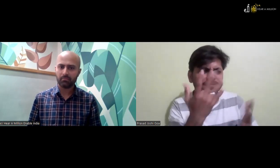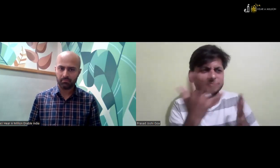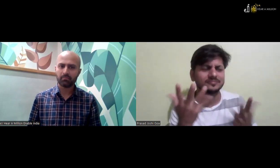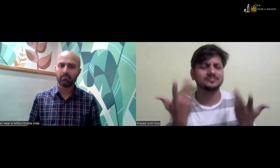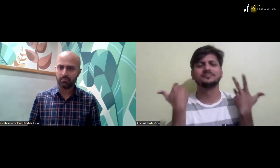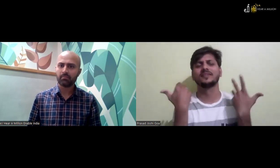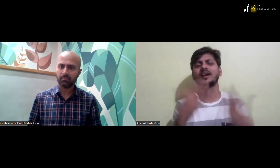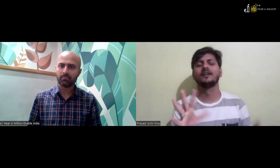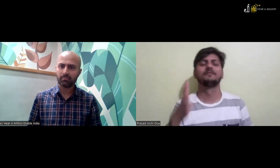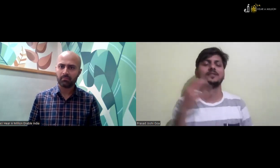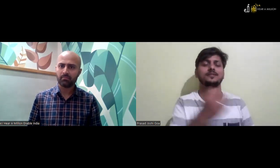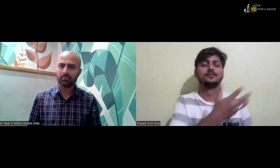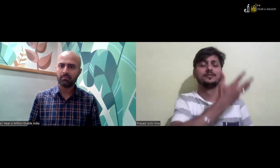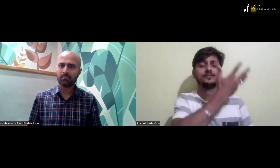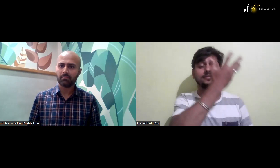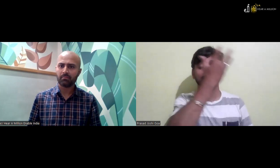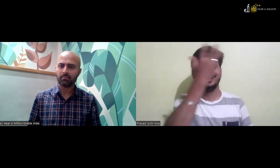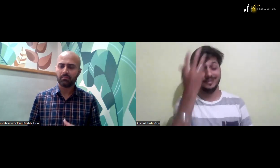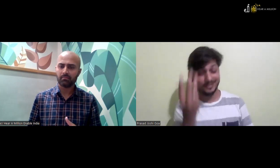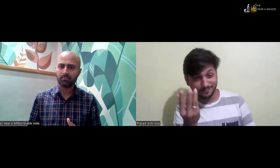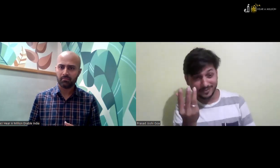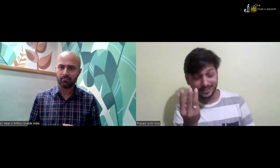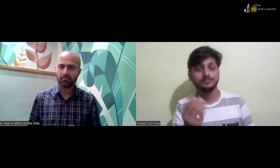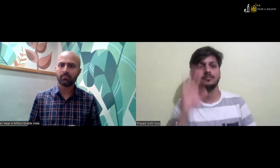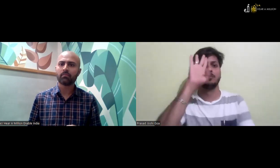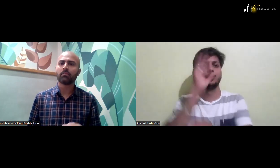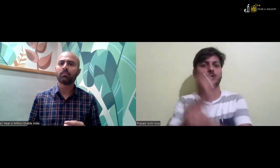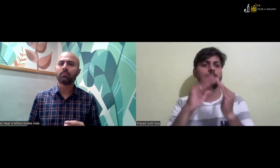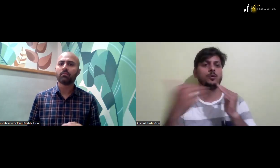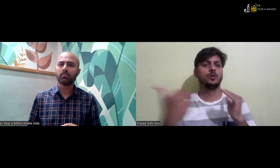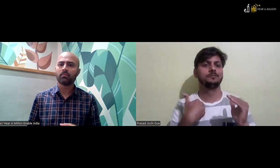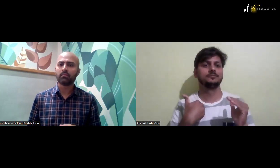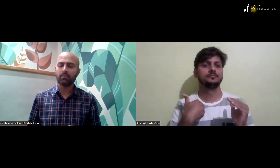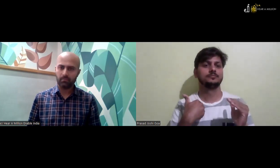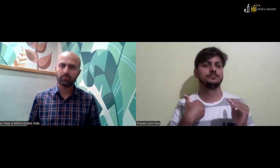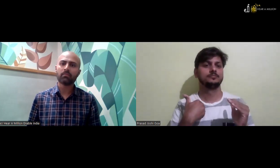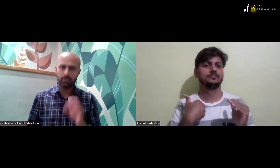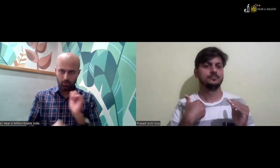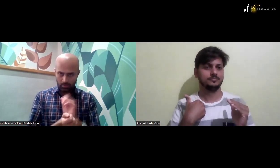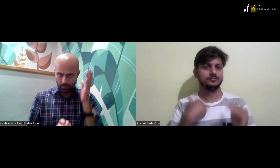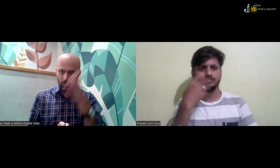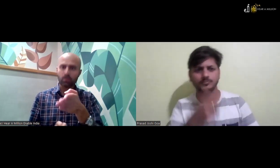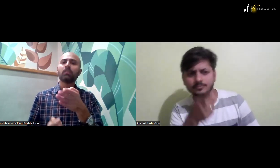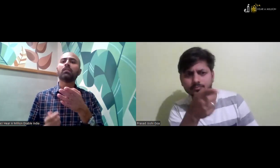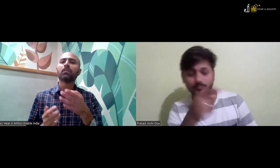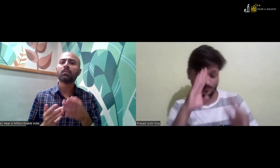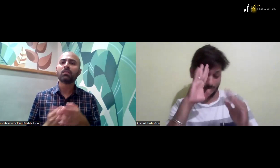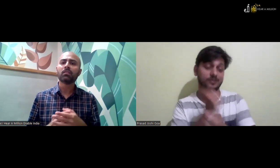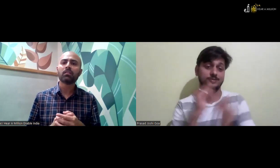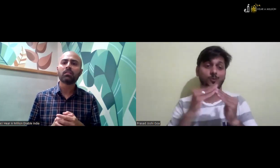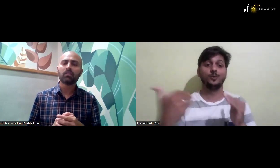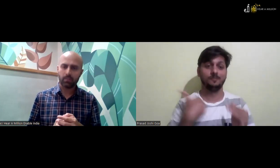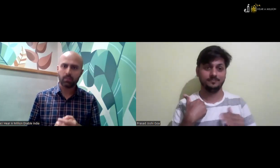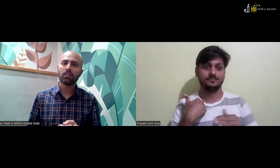I told my parents, like, I couldn't find her. Then at the night of that event, the police officials came to my